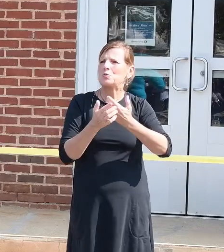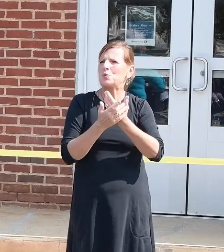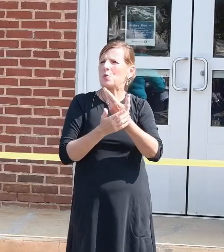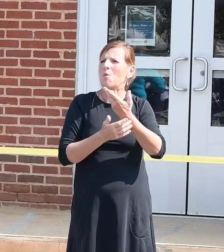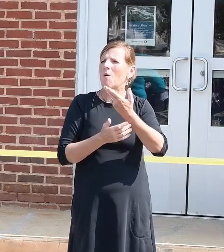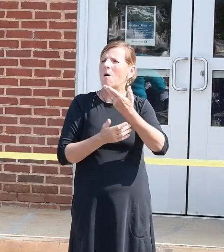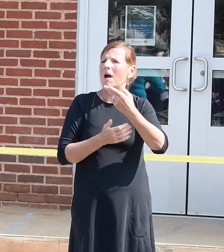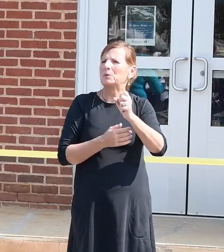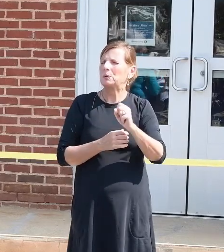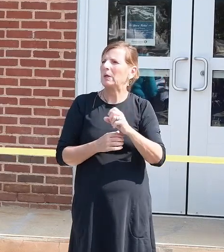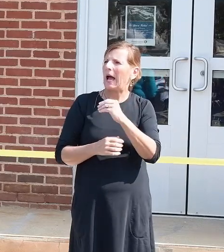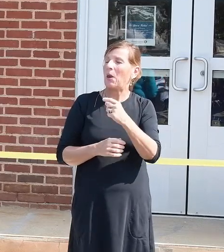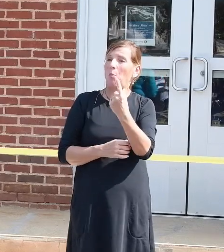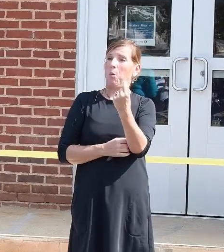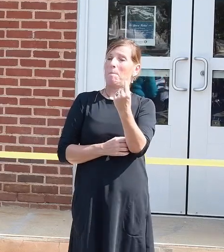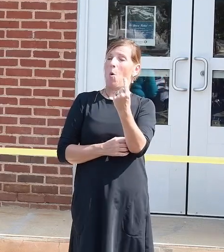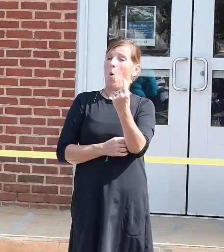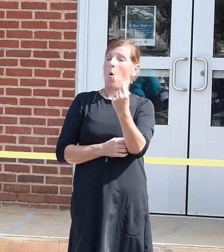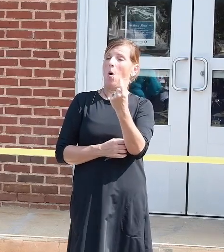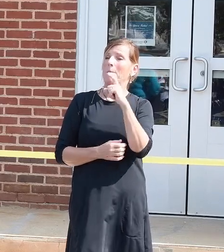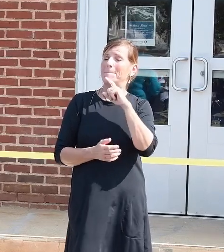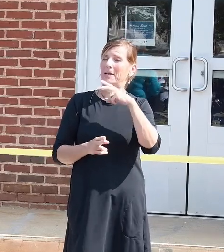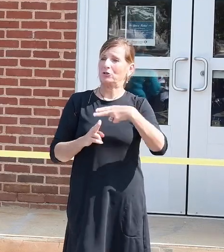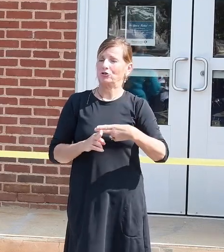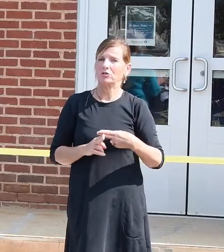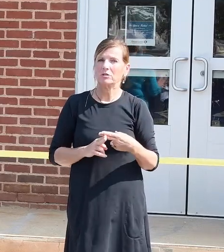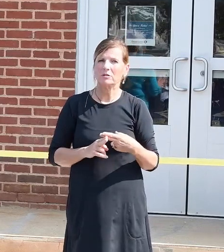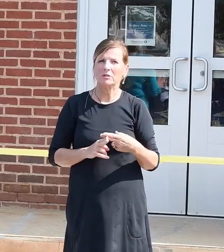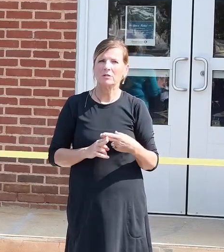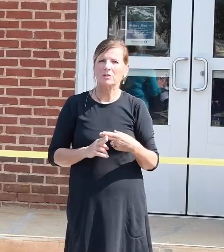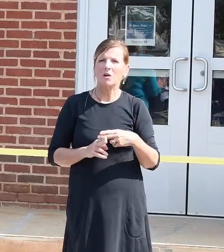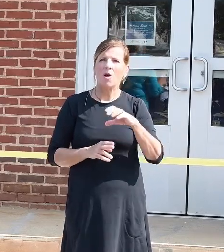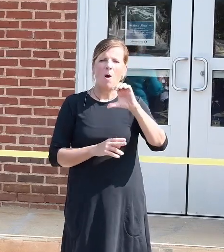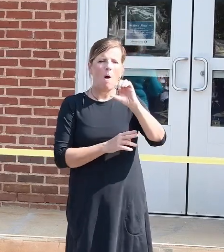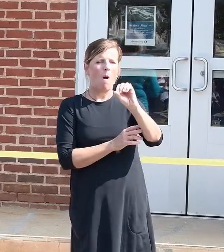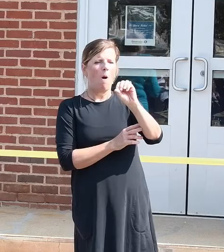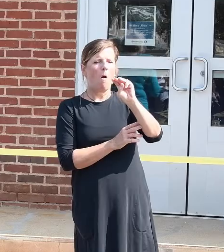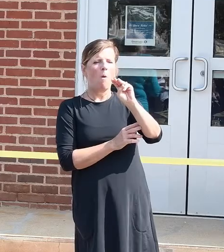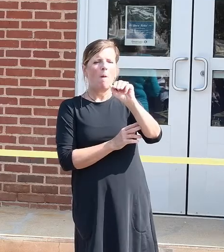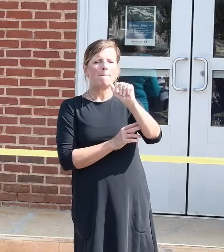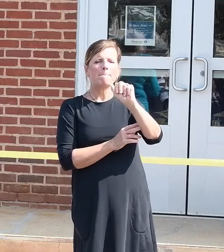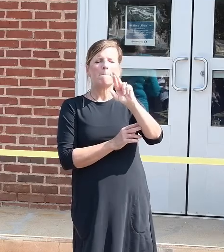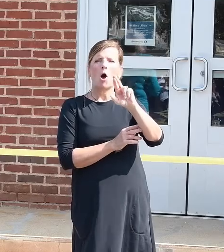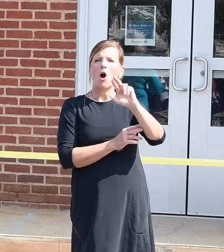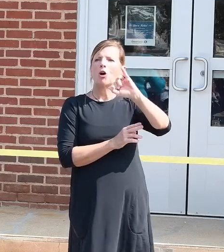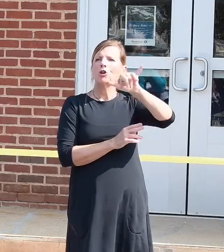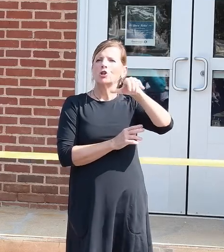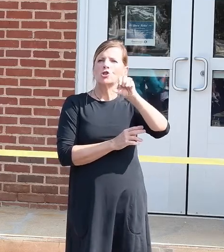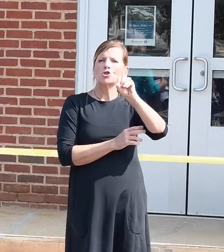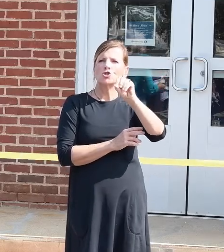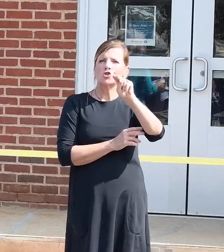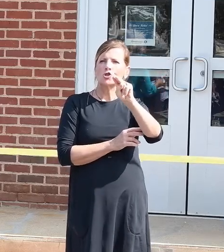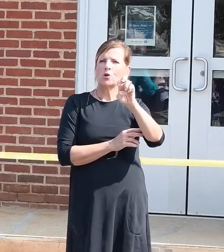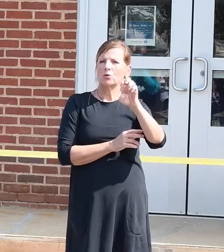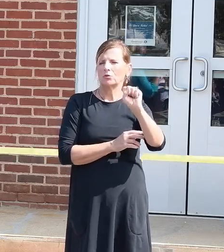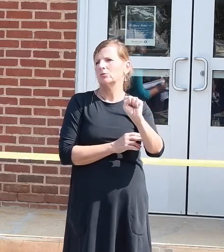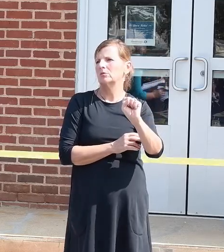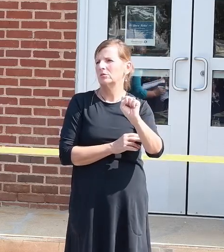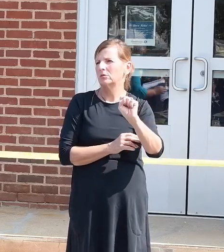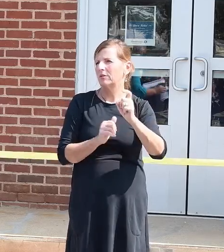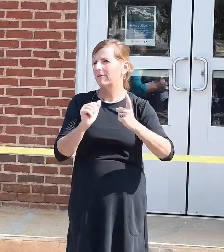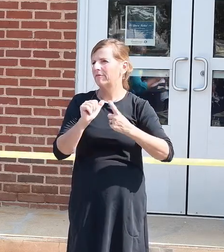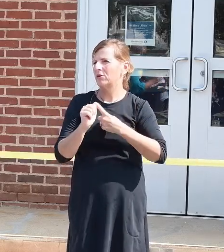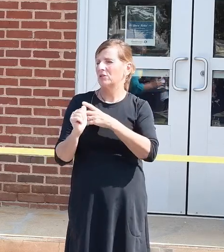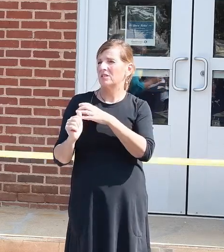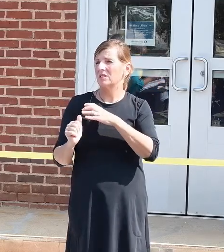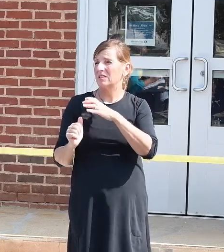more thing that he talked to me about, and that was Omar Jones, who was our first county